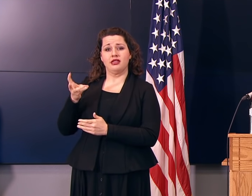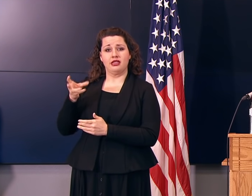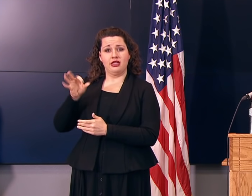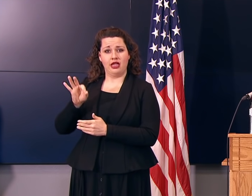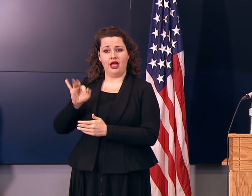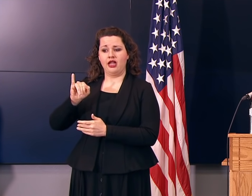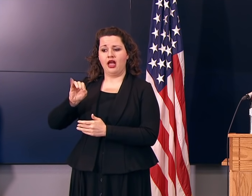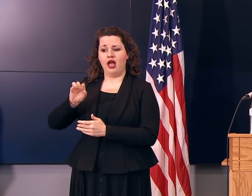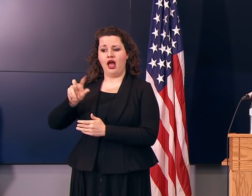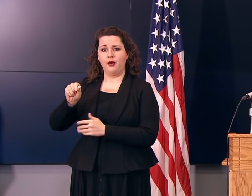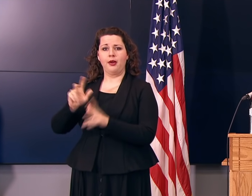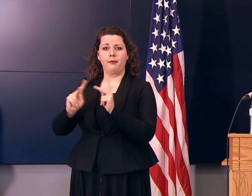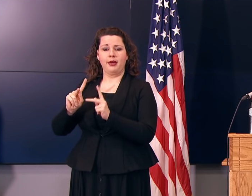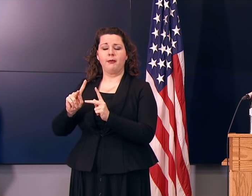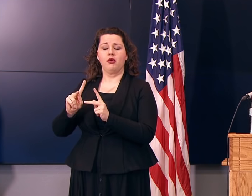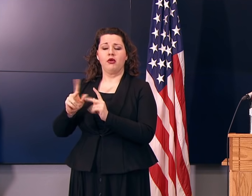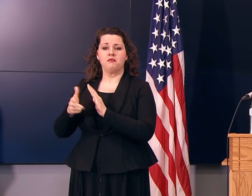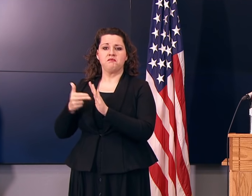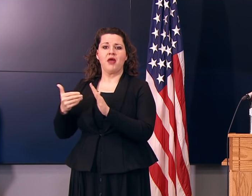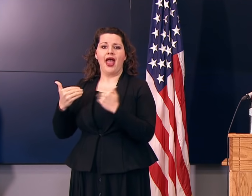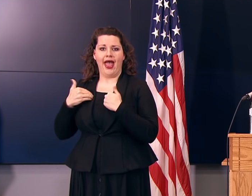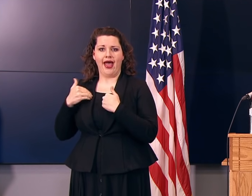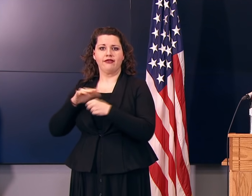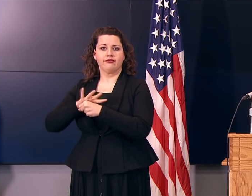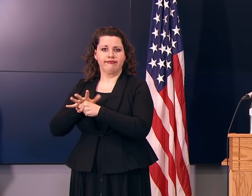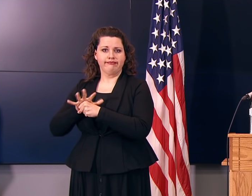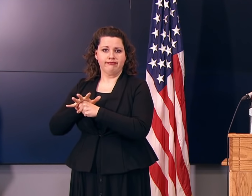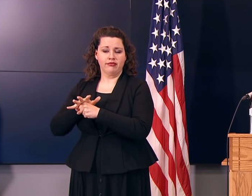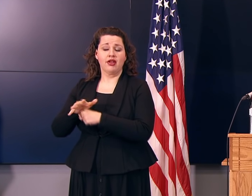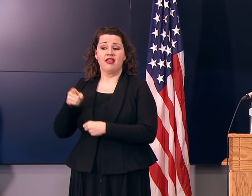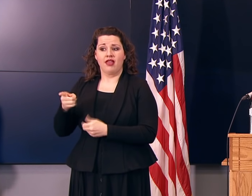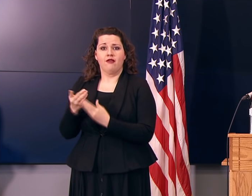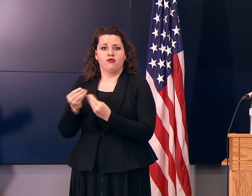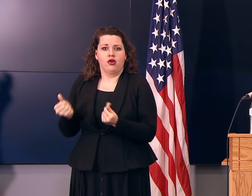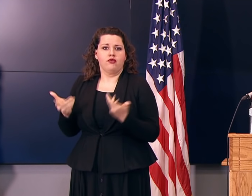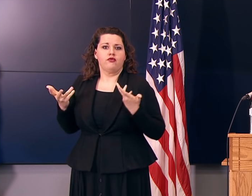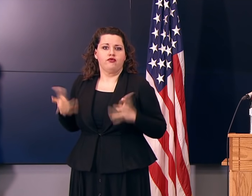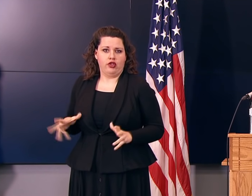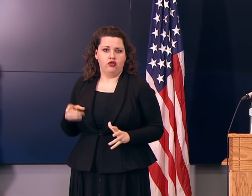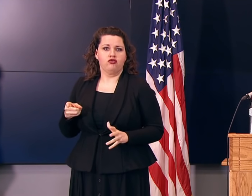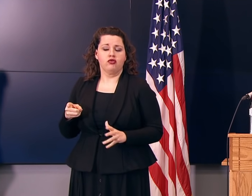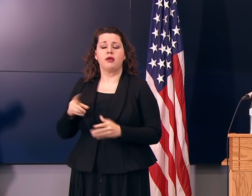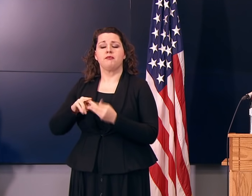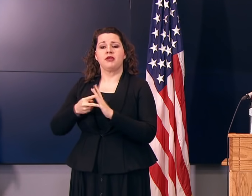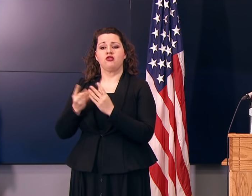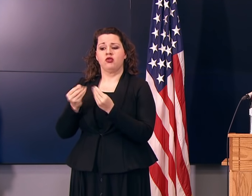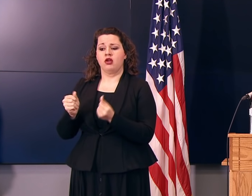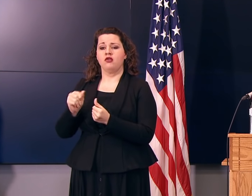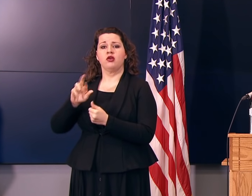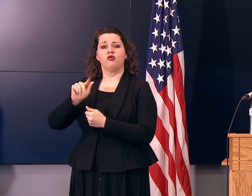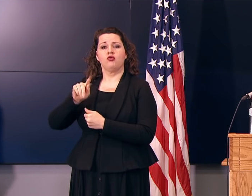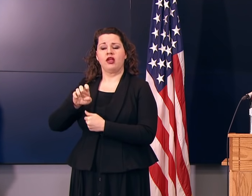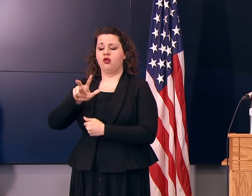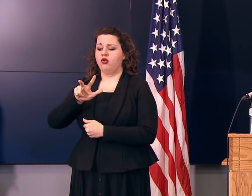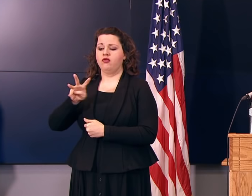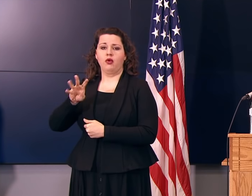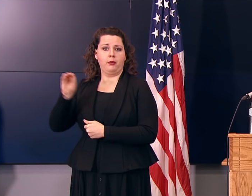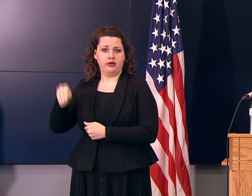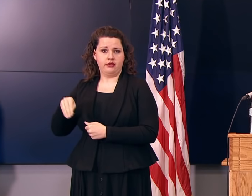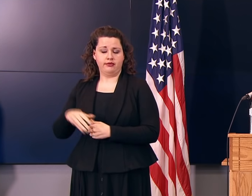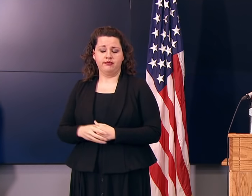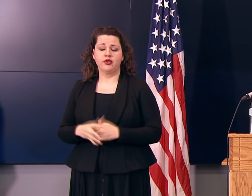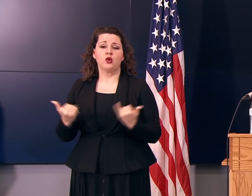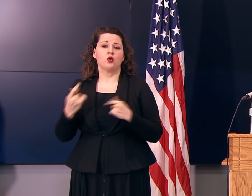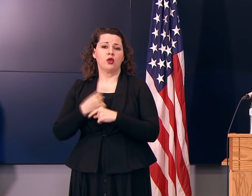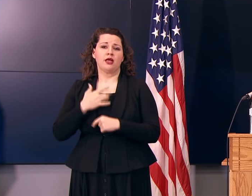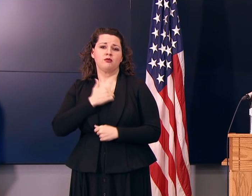2,169 Iowans that were diagnosed with COVID-19 who have recovered for a recovery rate of 34%. Today, I am